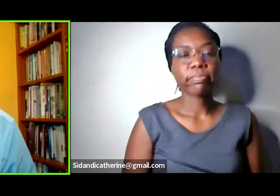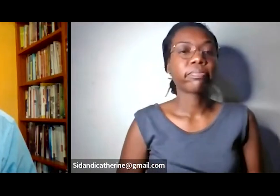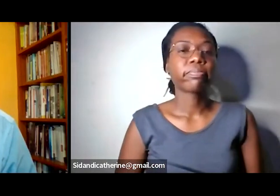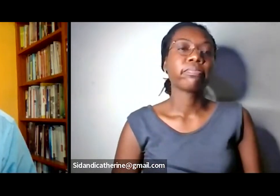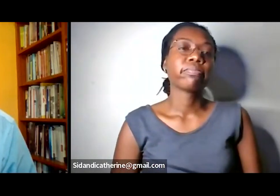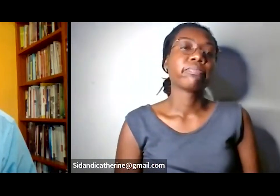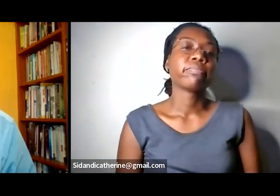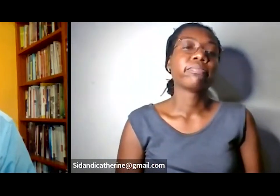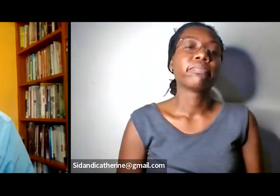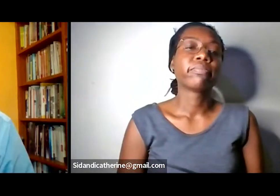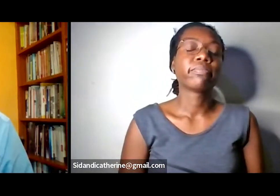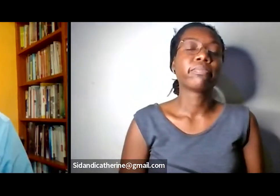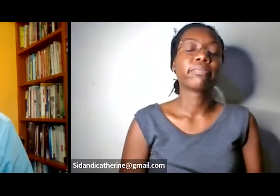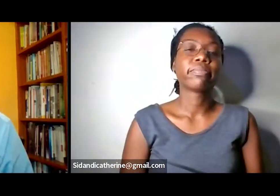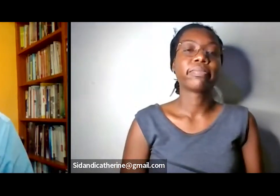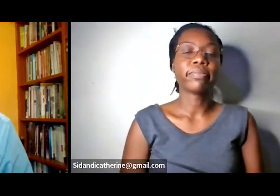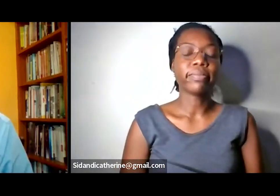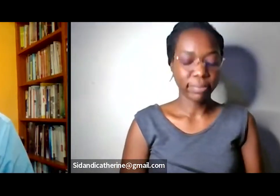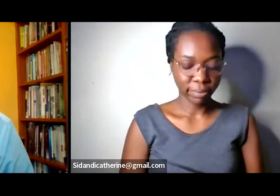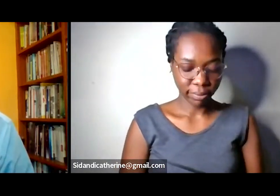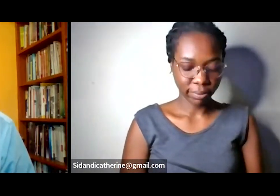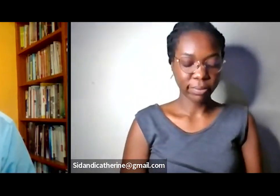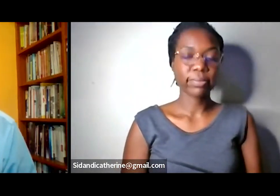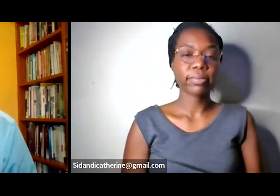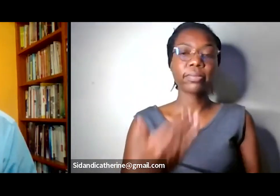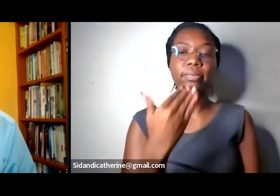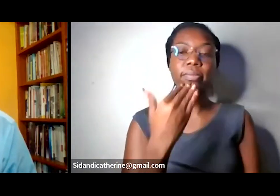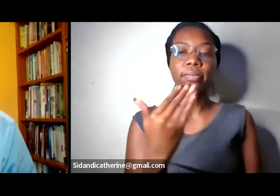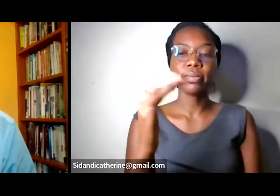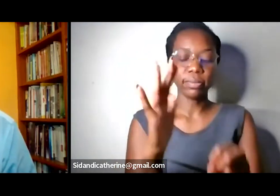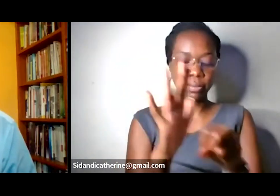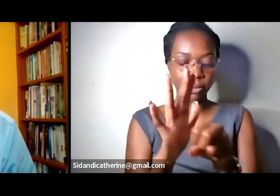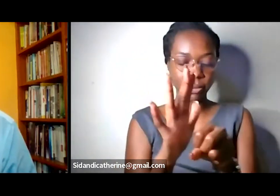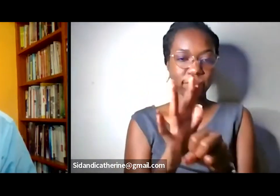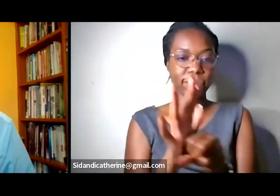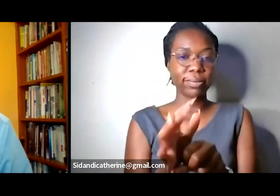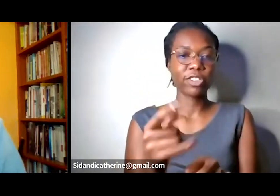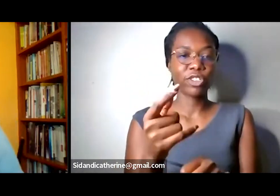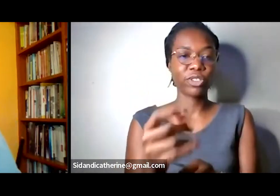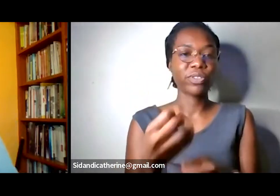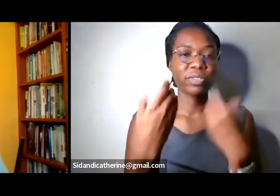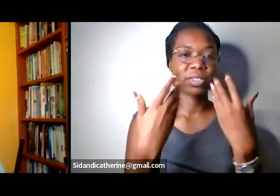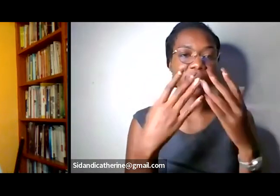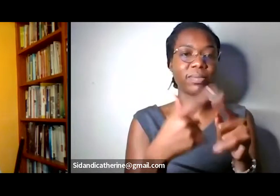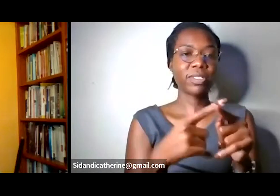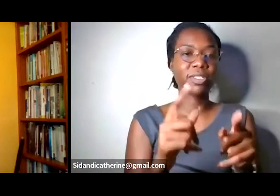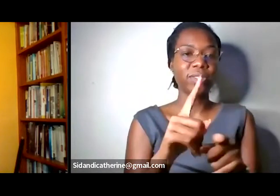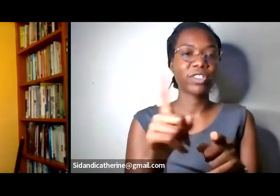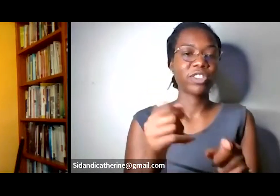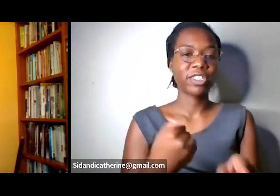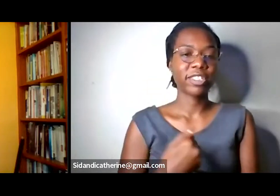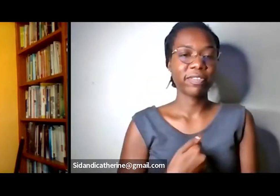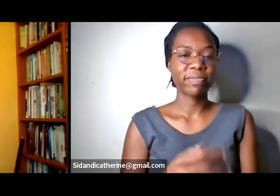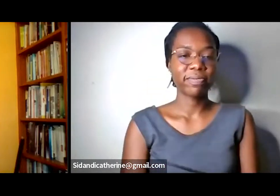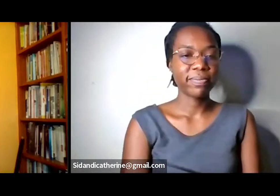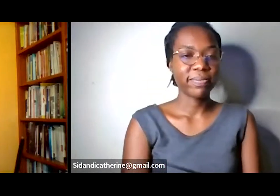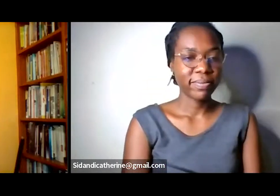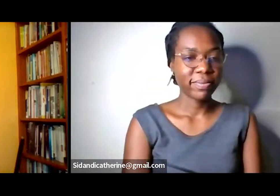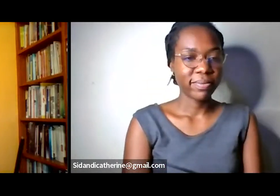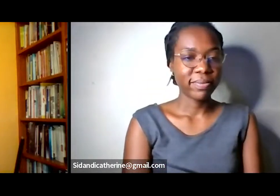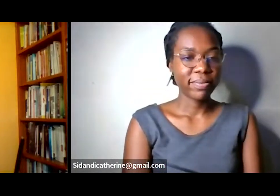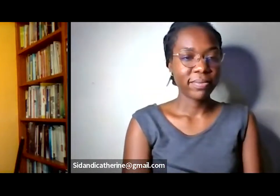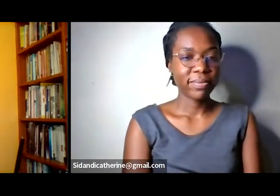Okay, so the question is about, so what do you do in what? In a situation whereby the supplier has not been